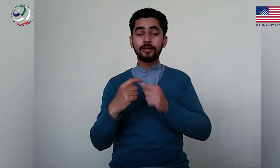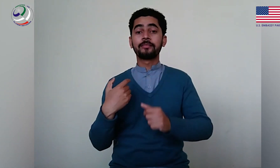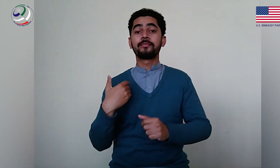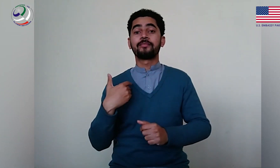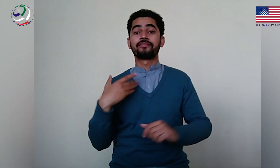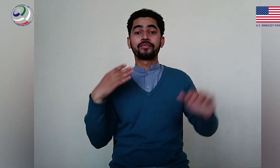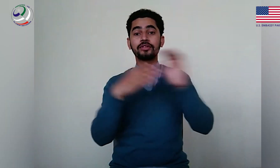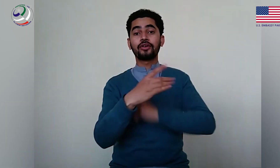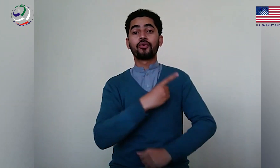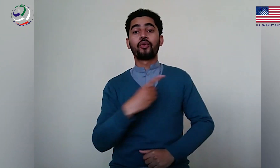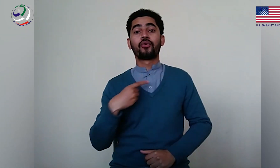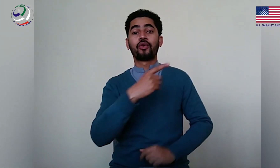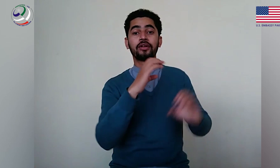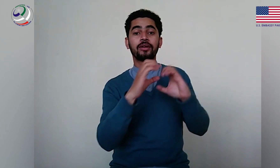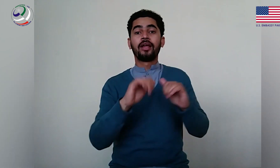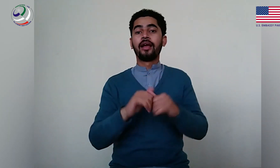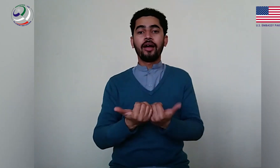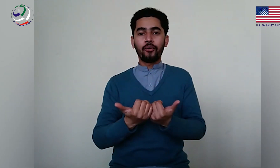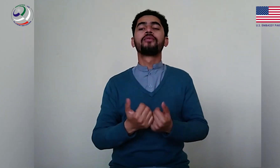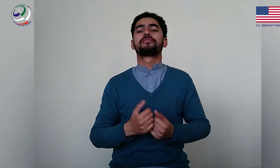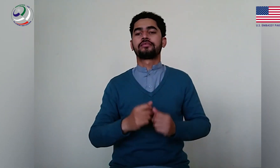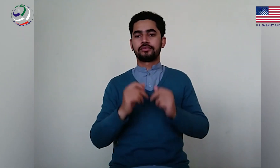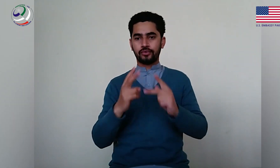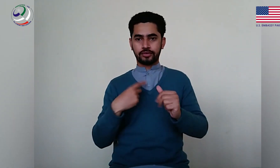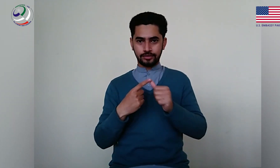talk about the problems I face whenever I go to the doctor.